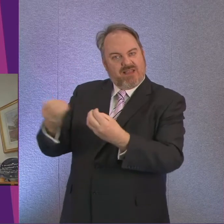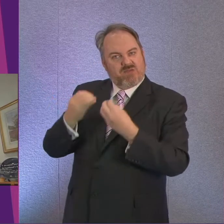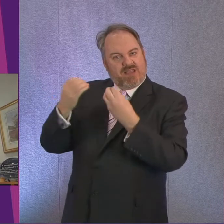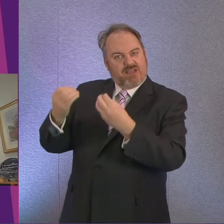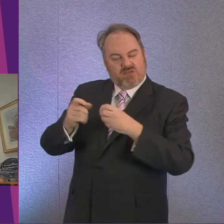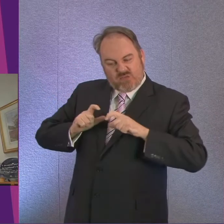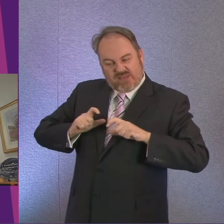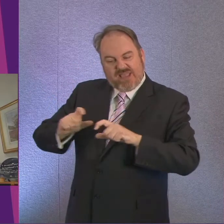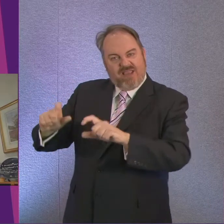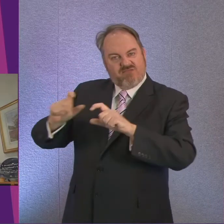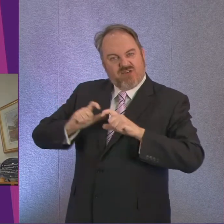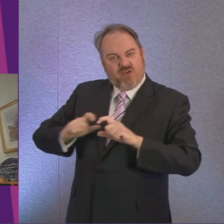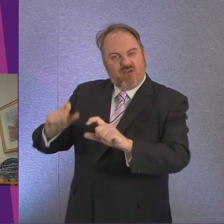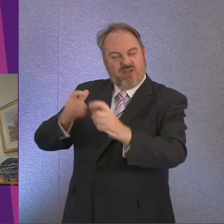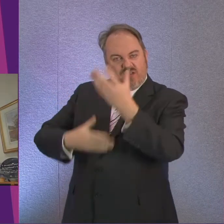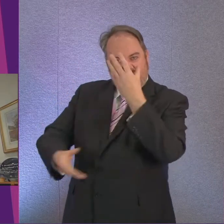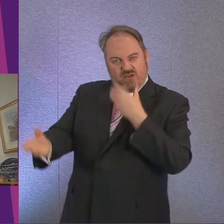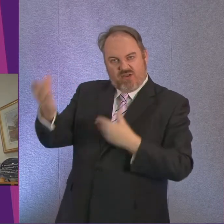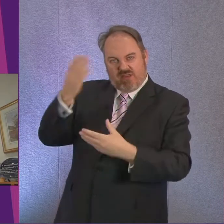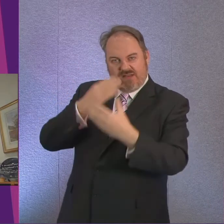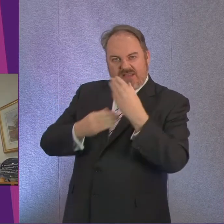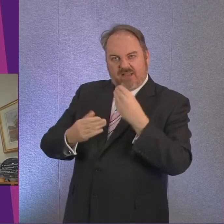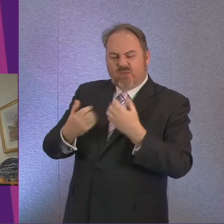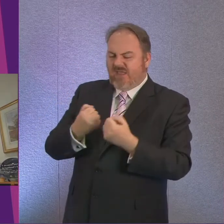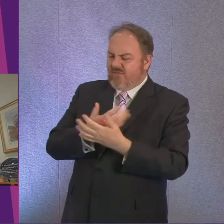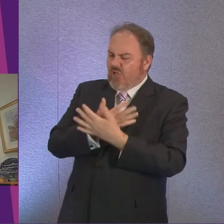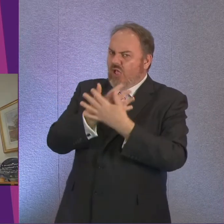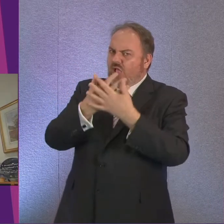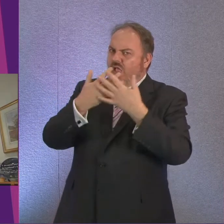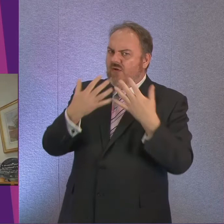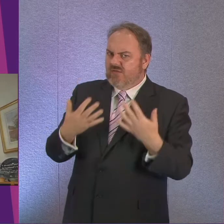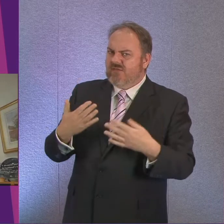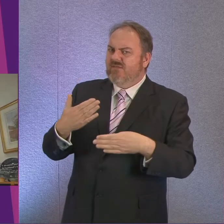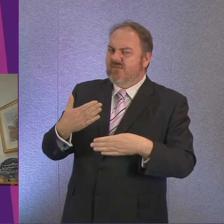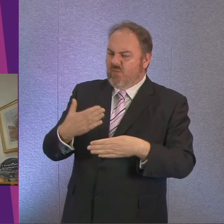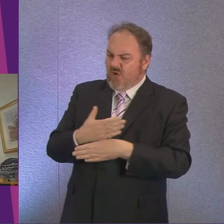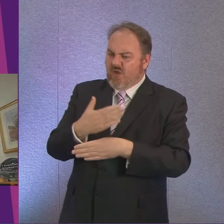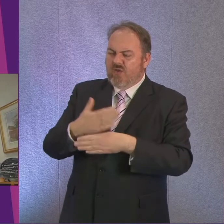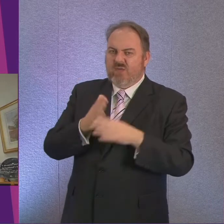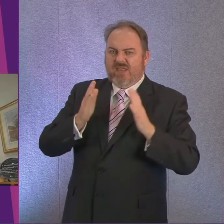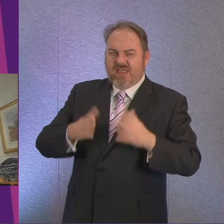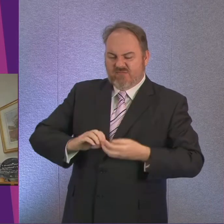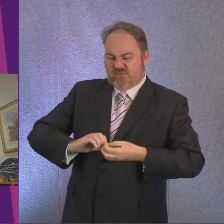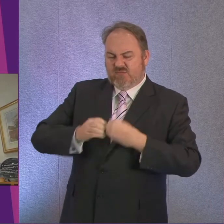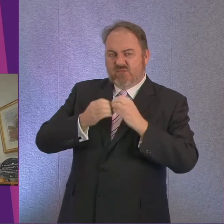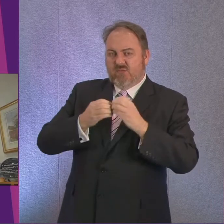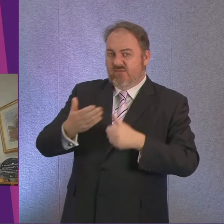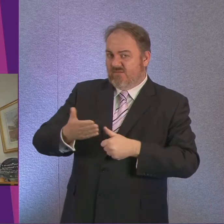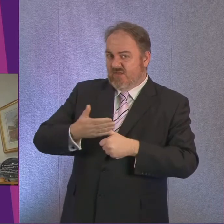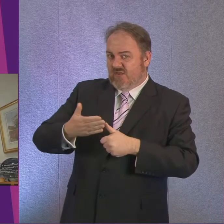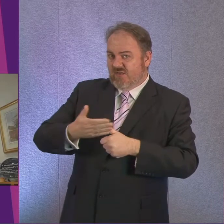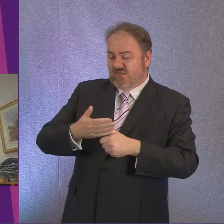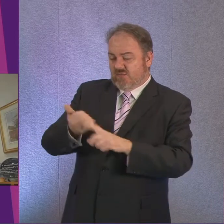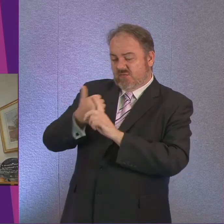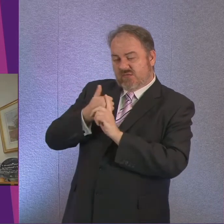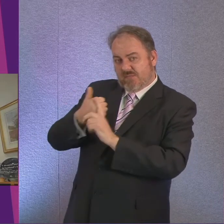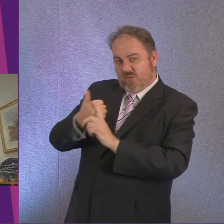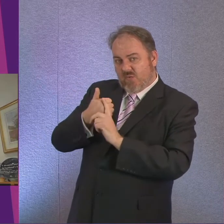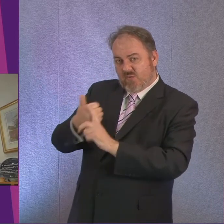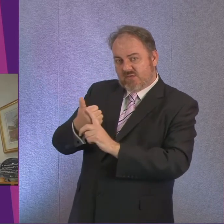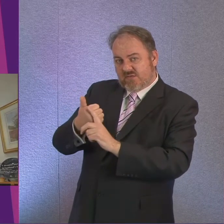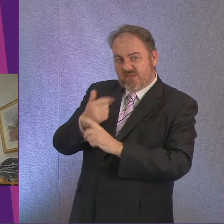learning. So there's a lot of practical work underway to try to support young people in that context. And of course, when we